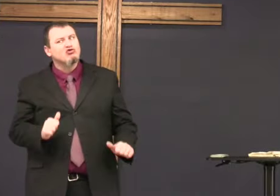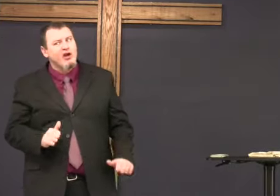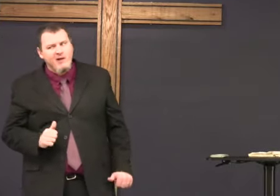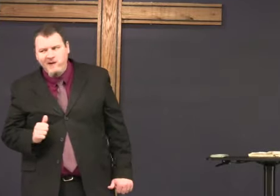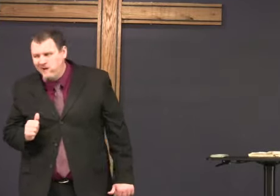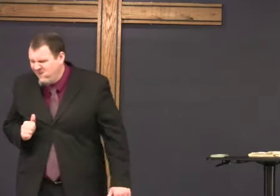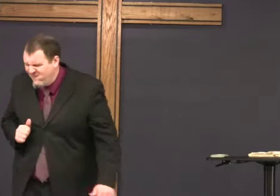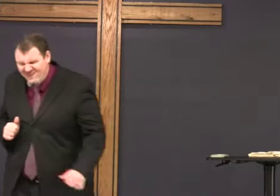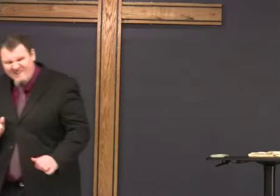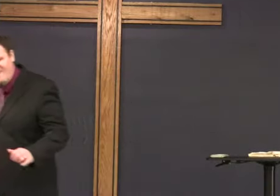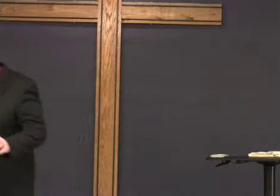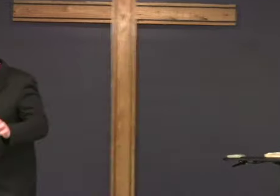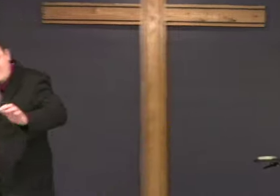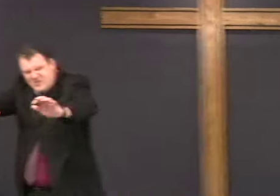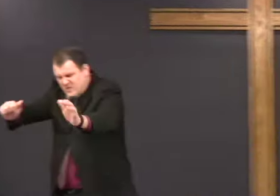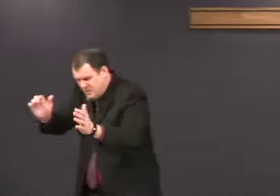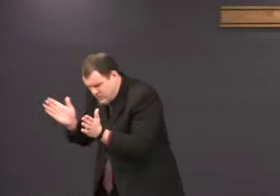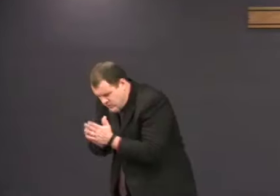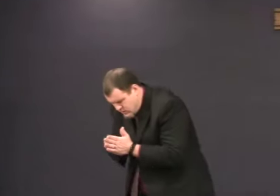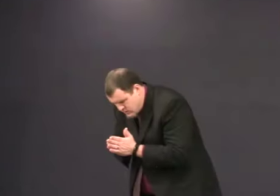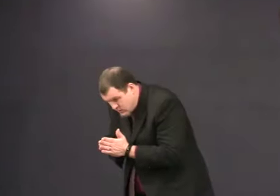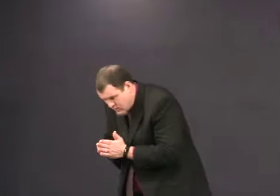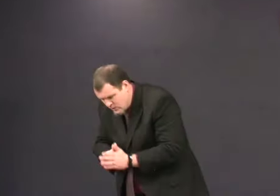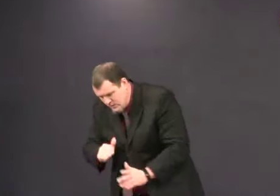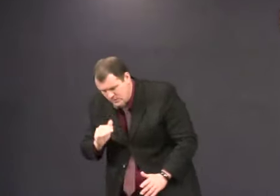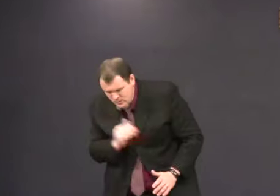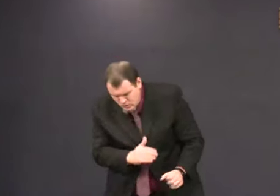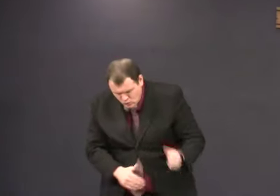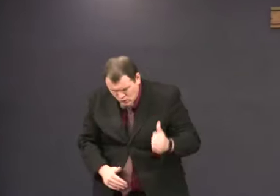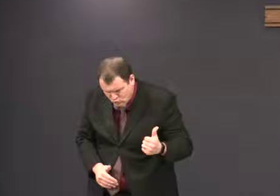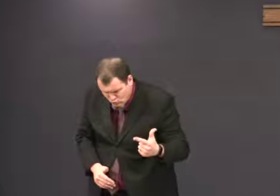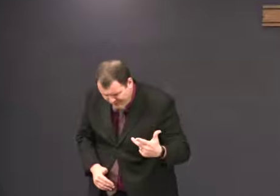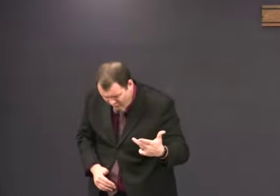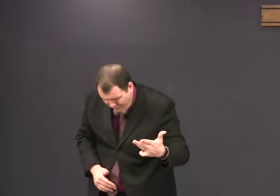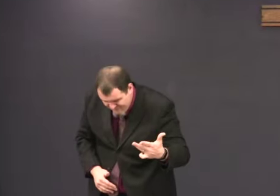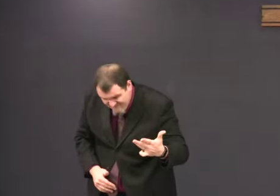Do you think they stopped the enemy and left him alone? No, they did it